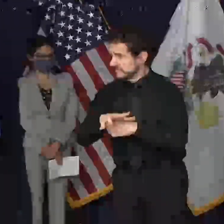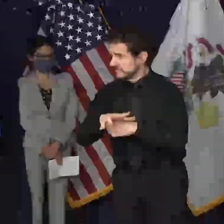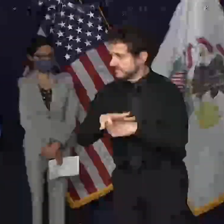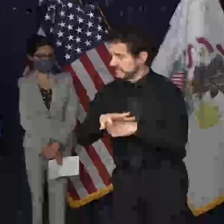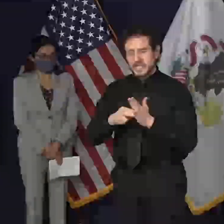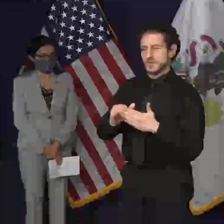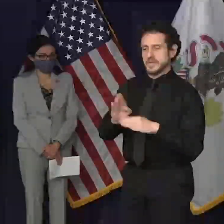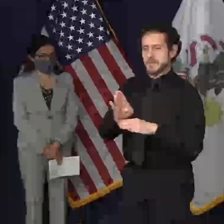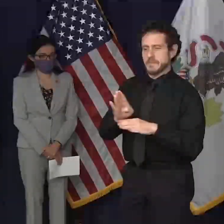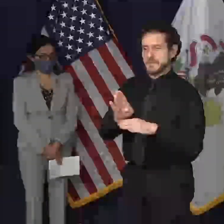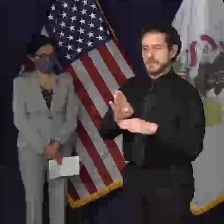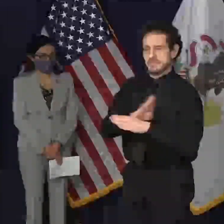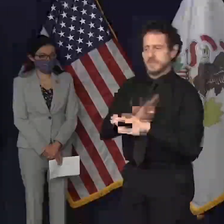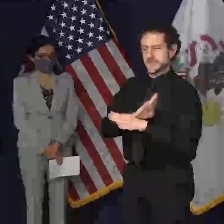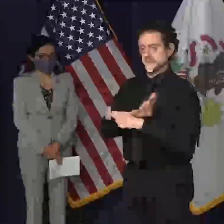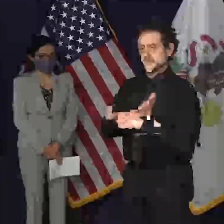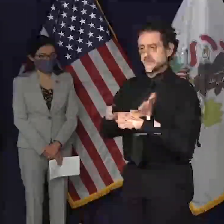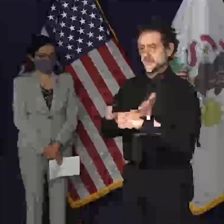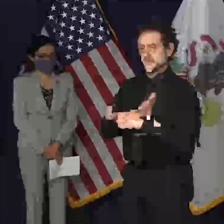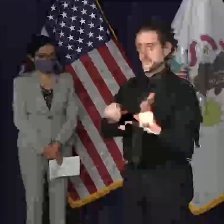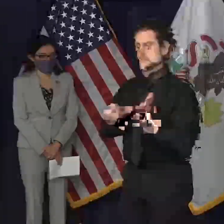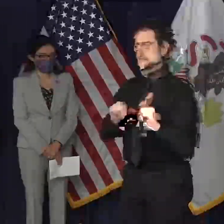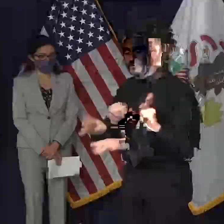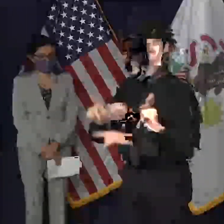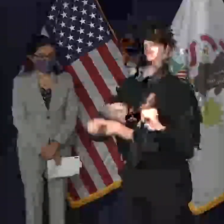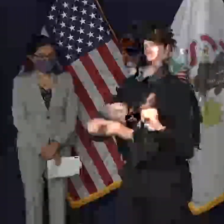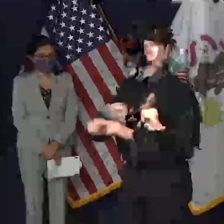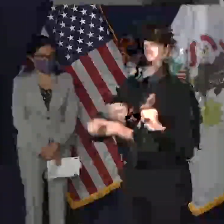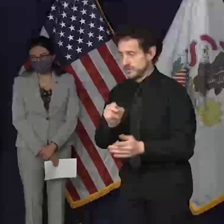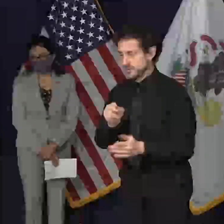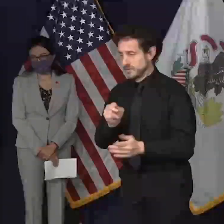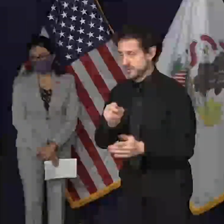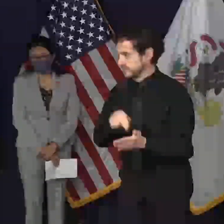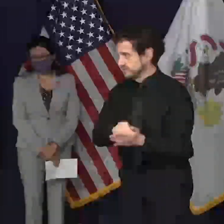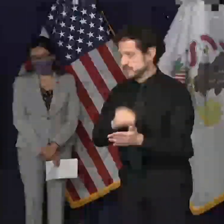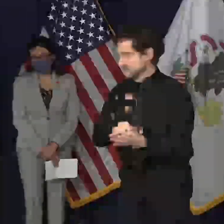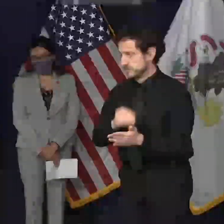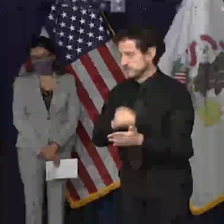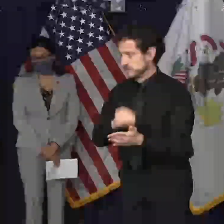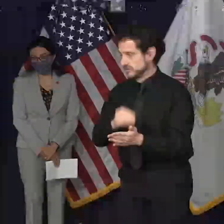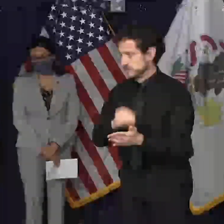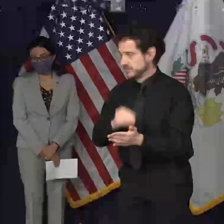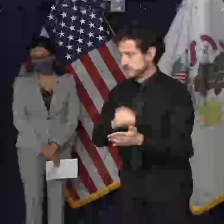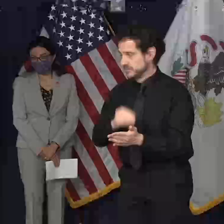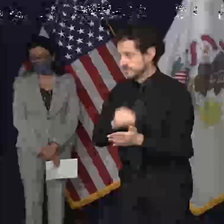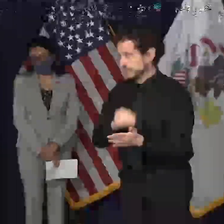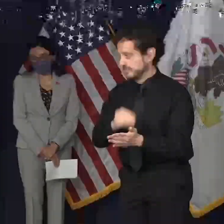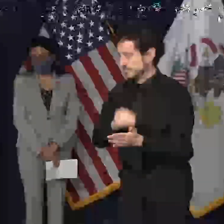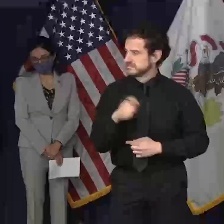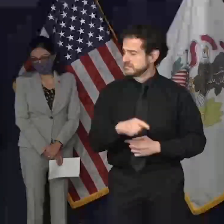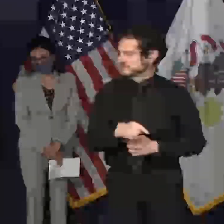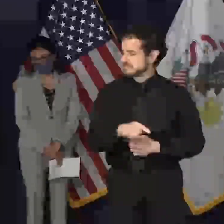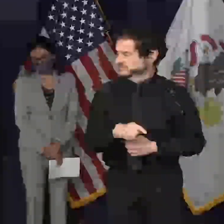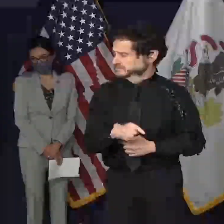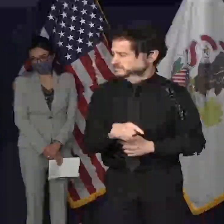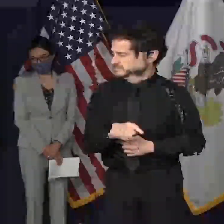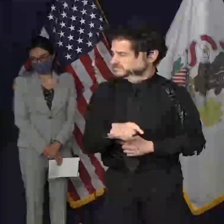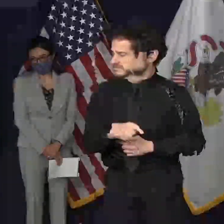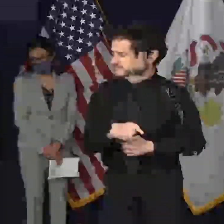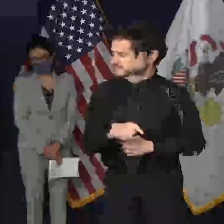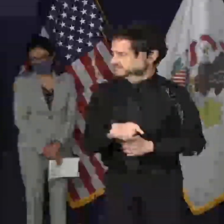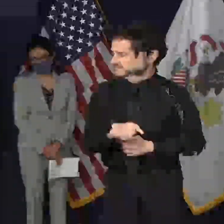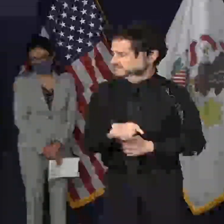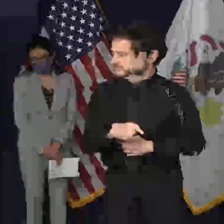into the hospital with COVID-19. Shruti at Bloomberg, the CME plans to reopen its options pits as early as 3 weeks